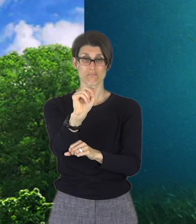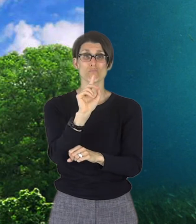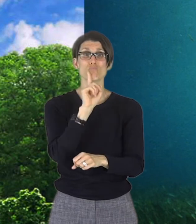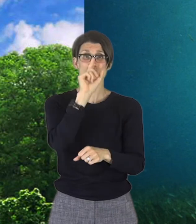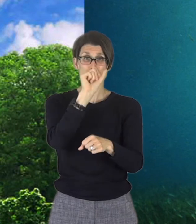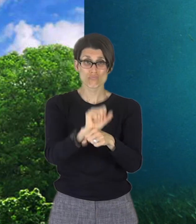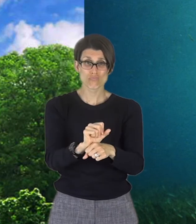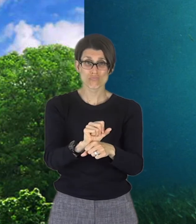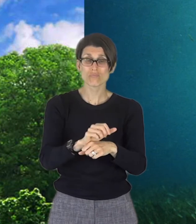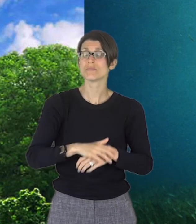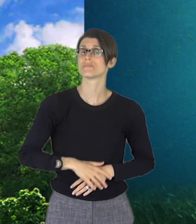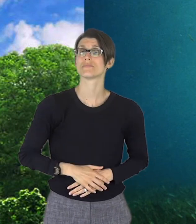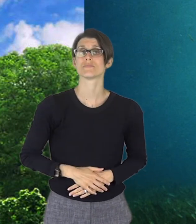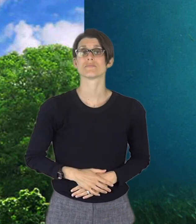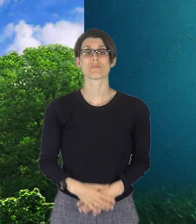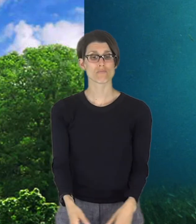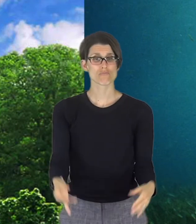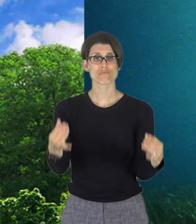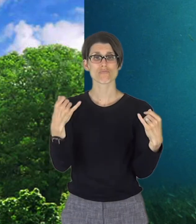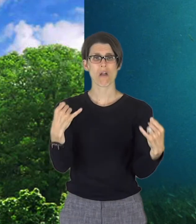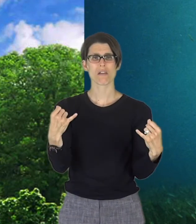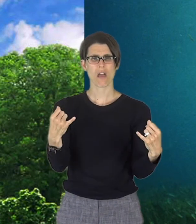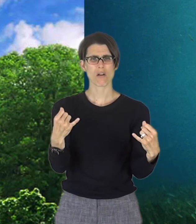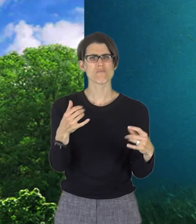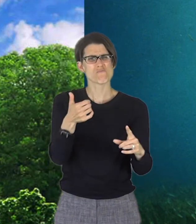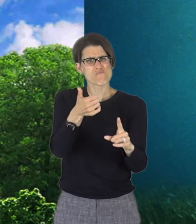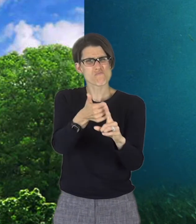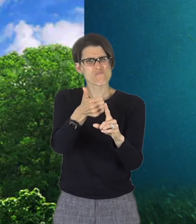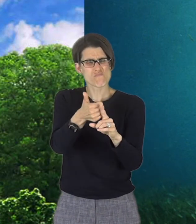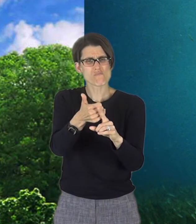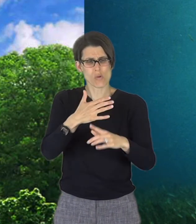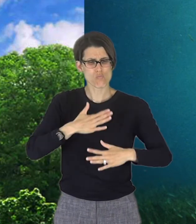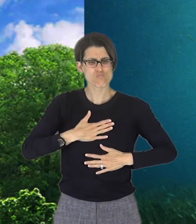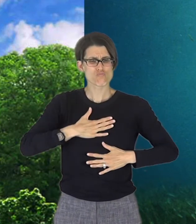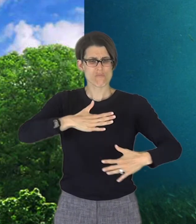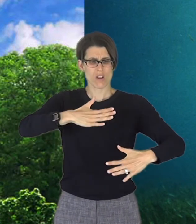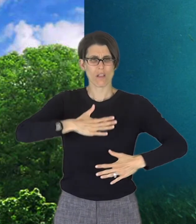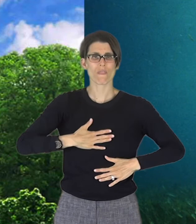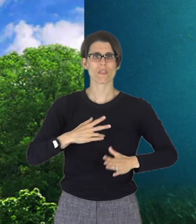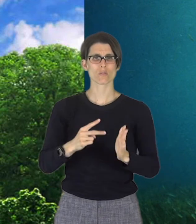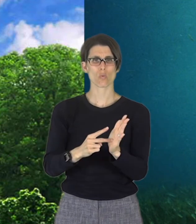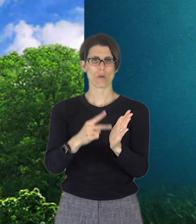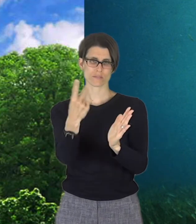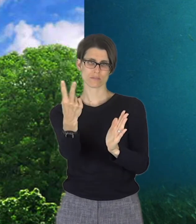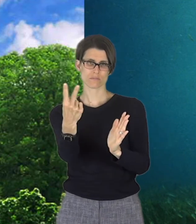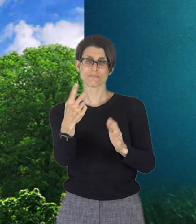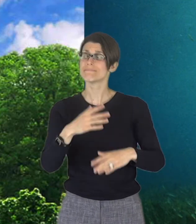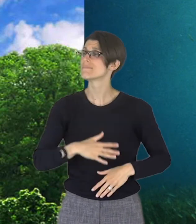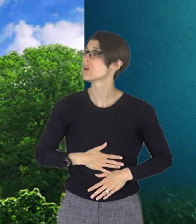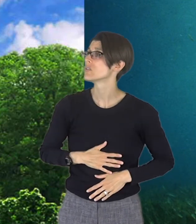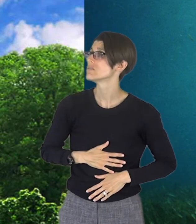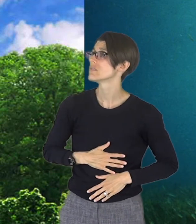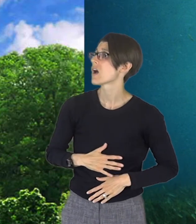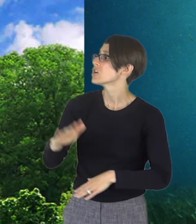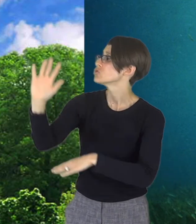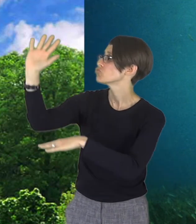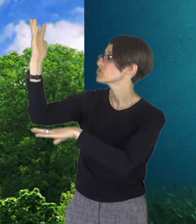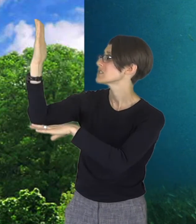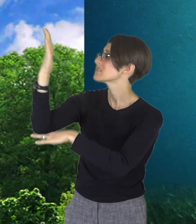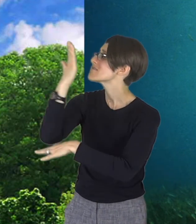planet. So right now, take 2 breaths. You can say, "Thank you, trees," for